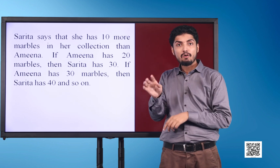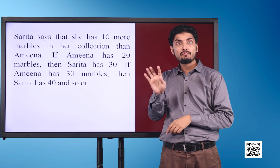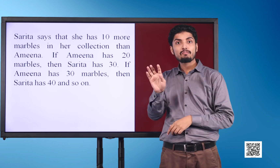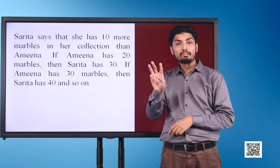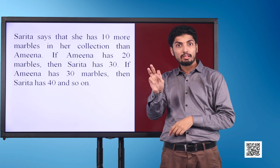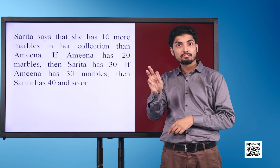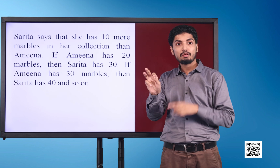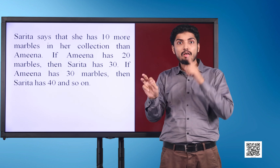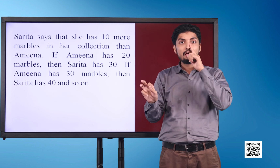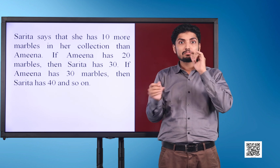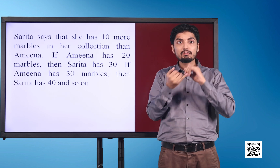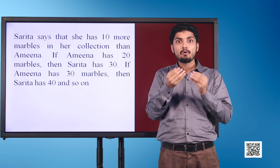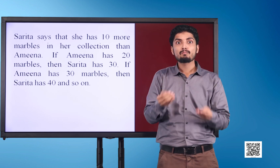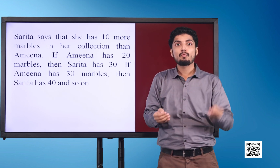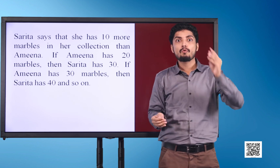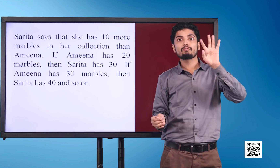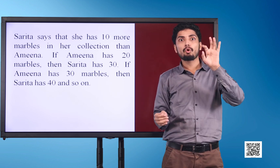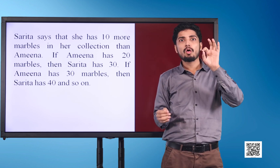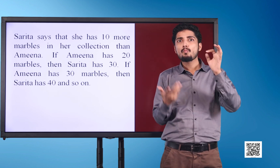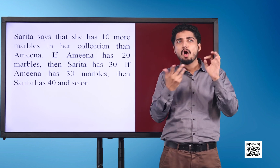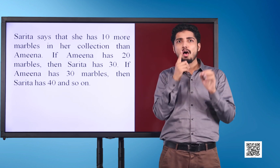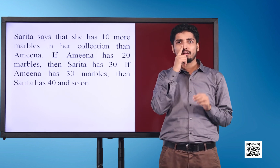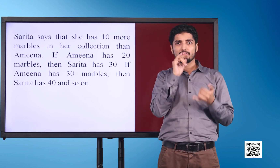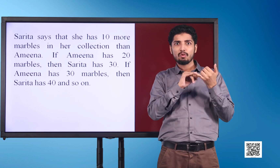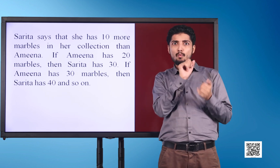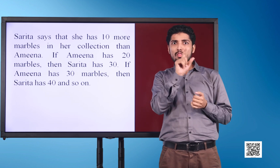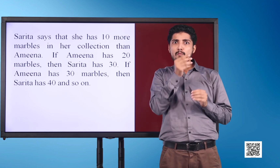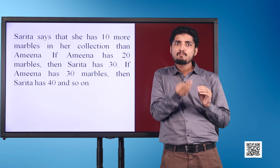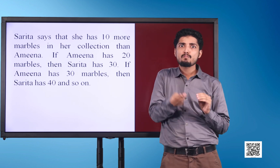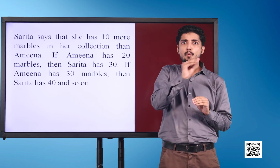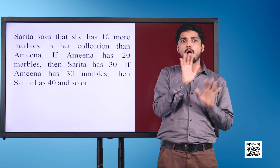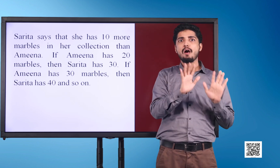If Amina has 30 marbles, then Sarita has 40, and so on.